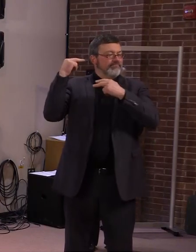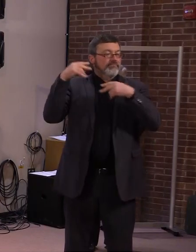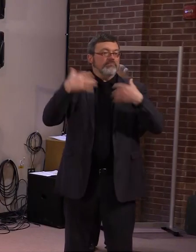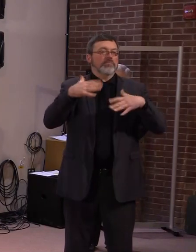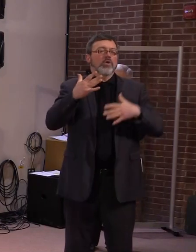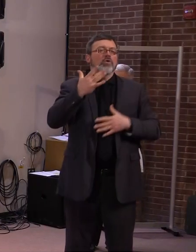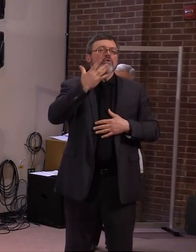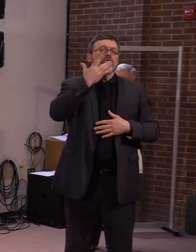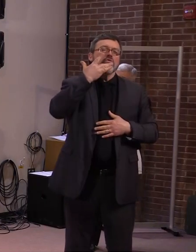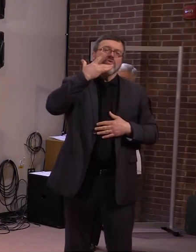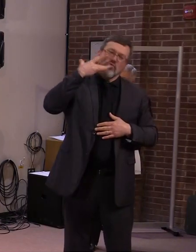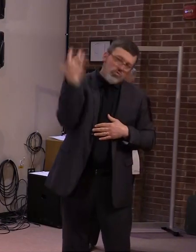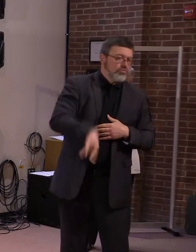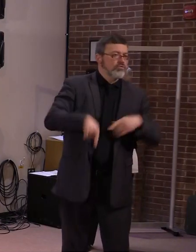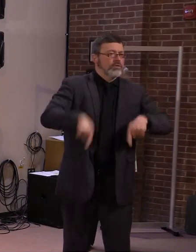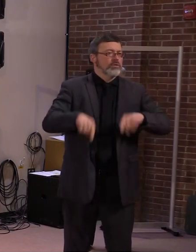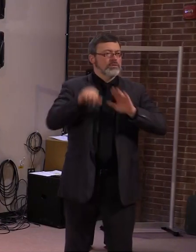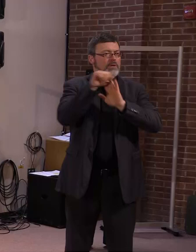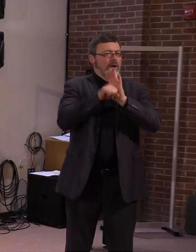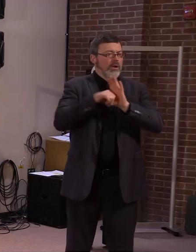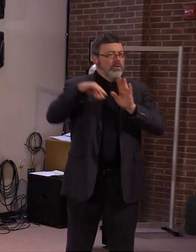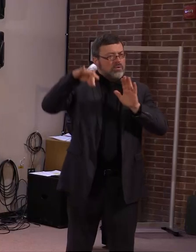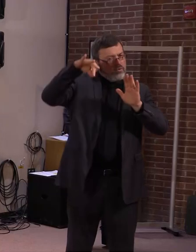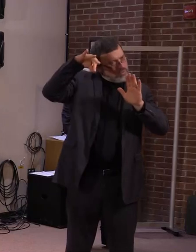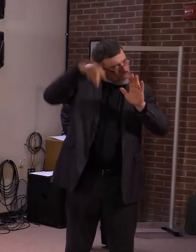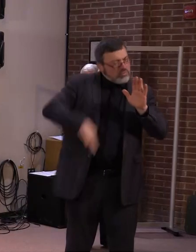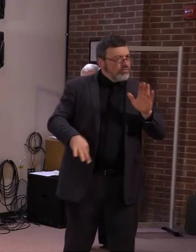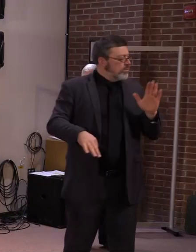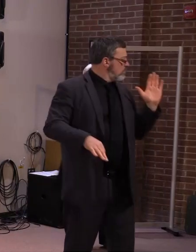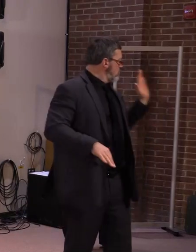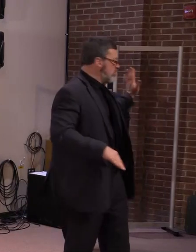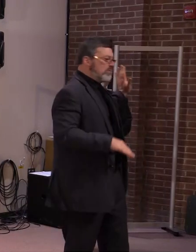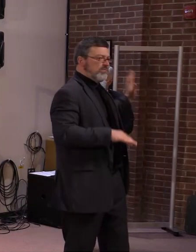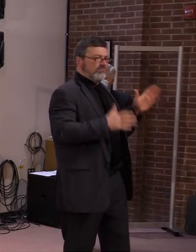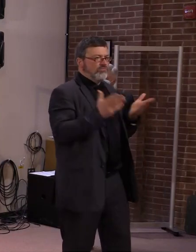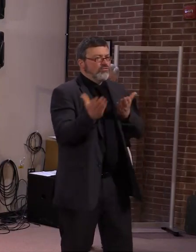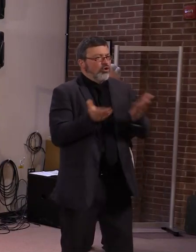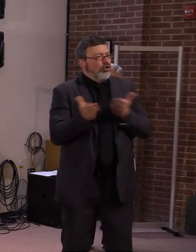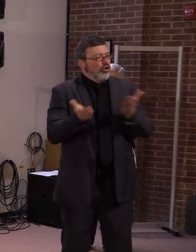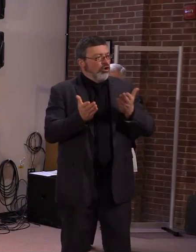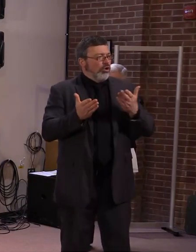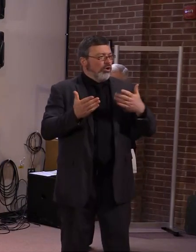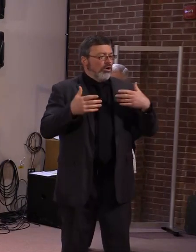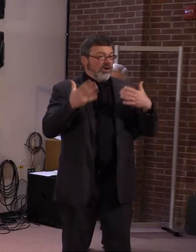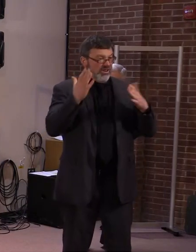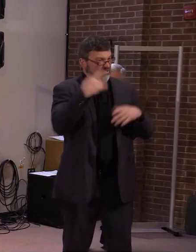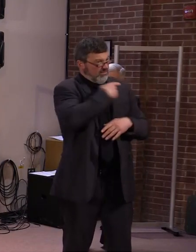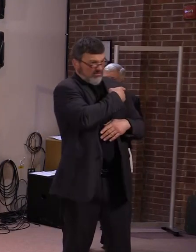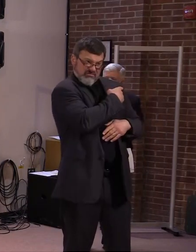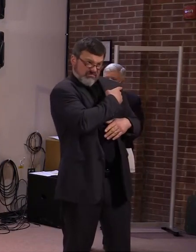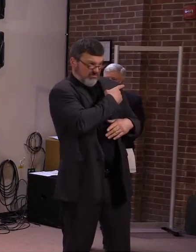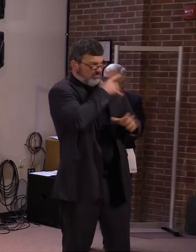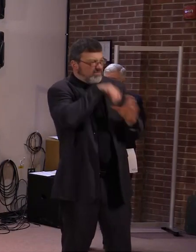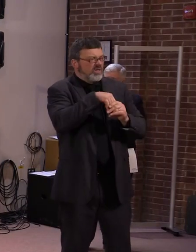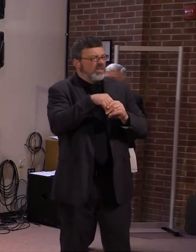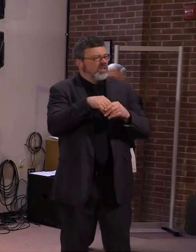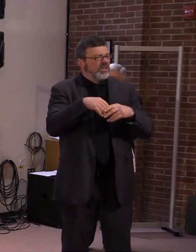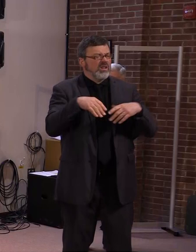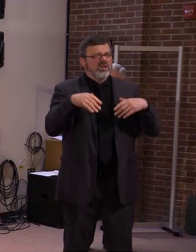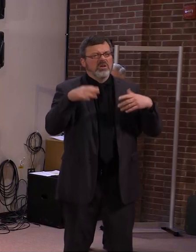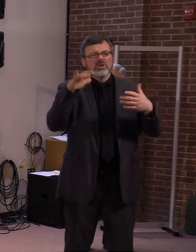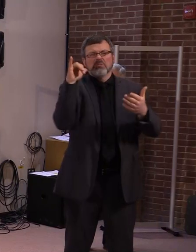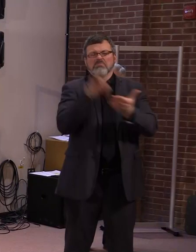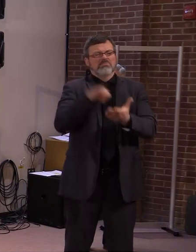back, because without him, I'm not sure we would have led the nation in so many categories at this point in